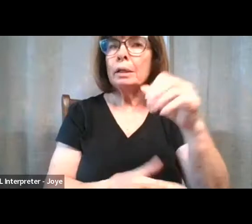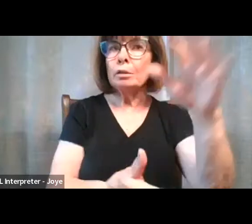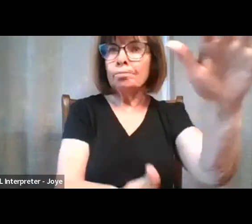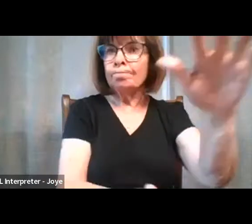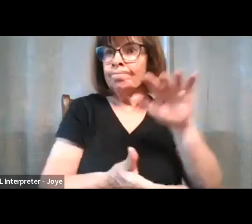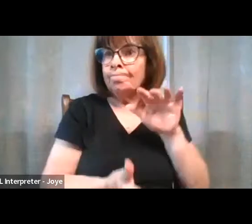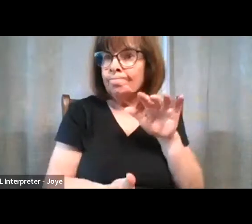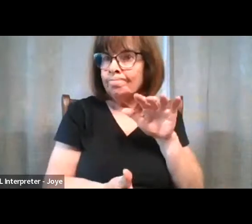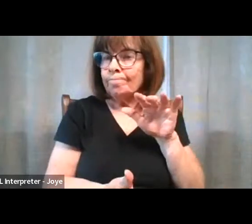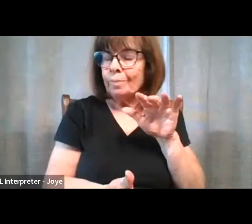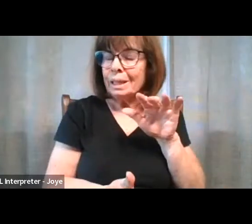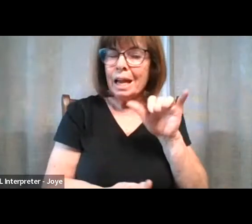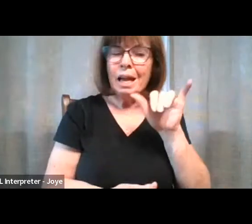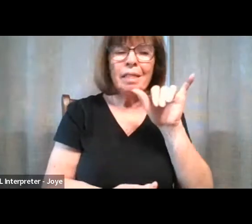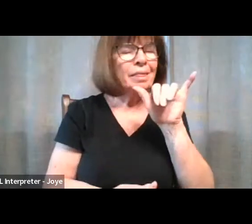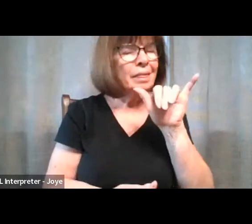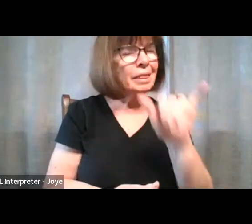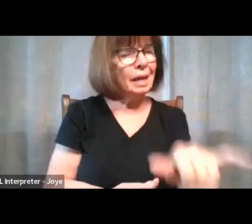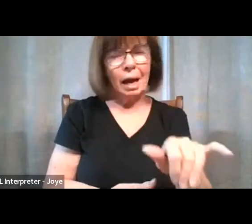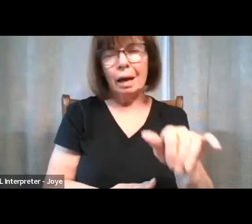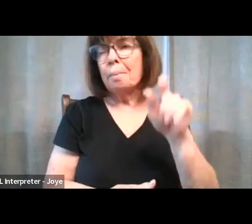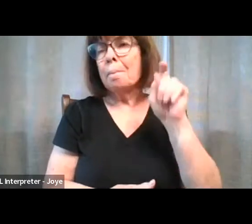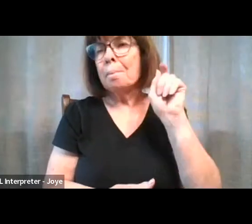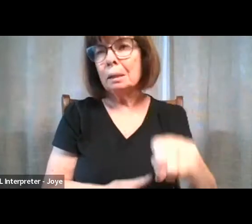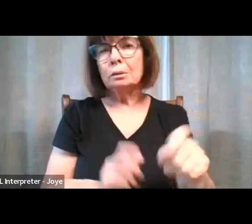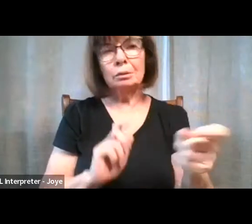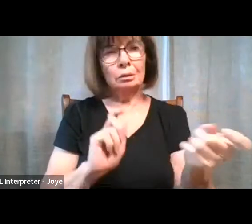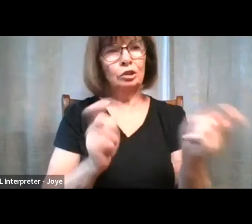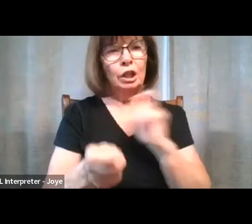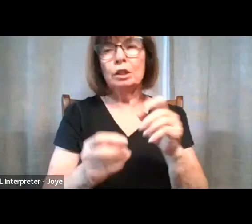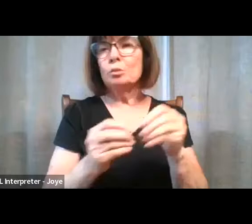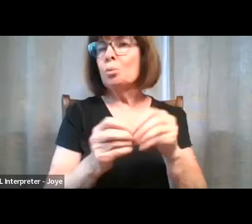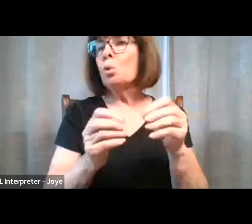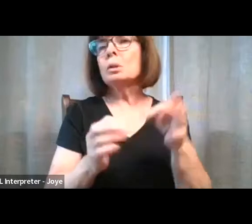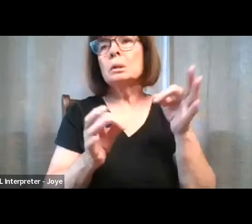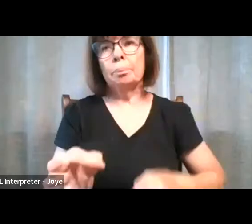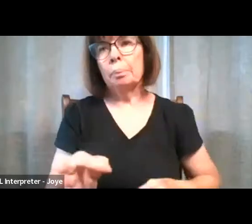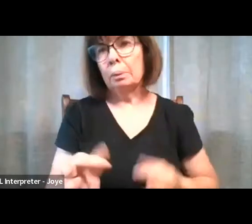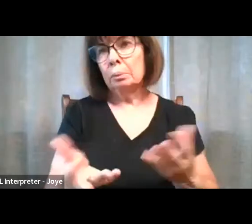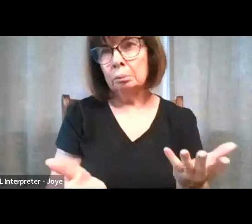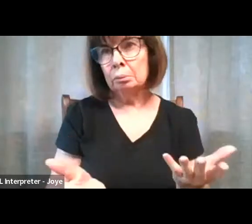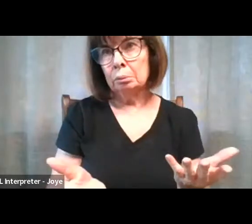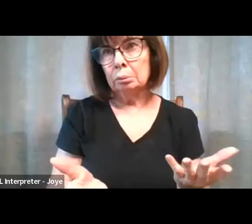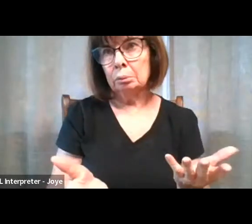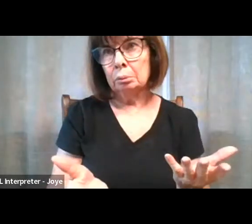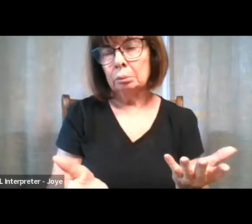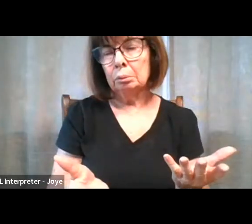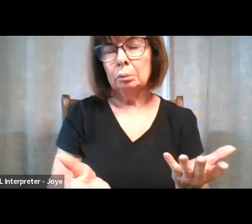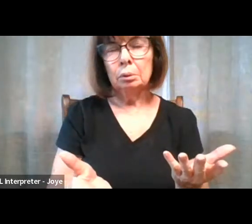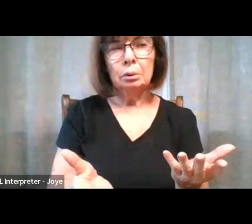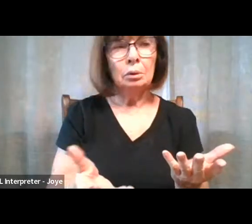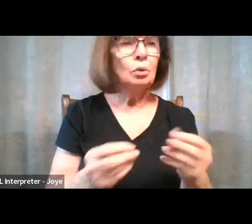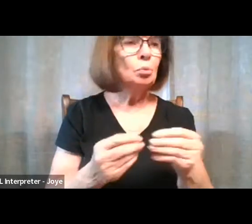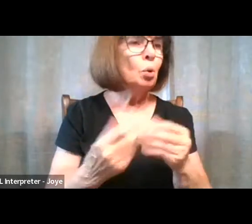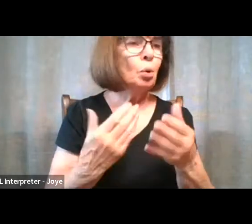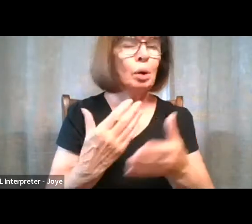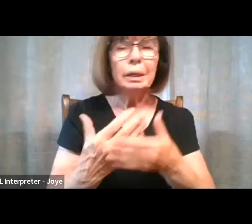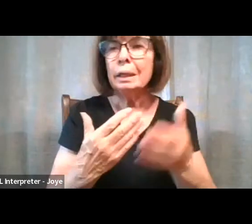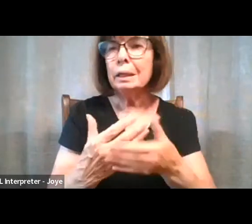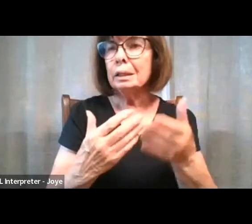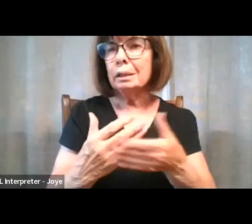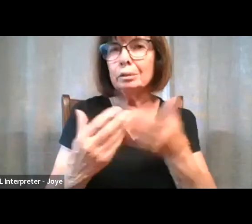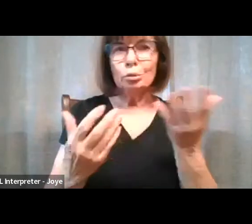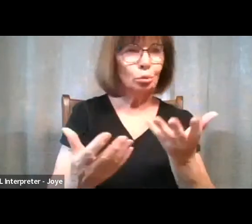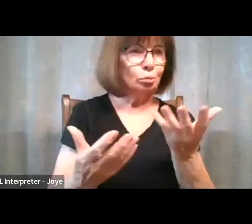be simplified, that there is an ease of engagement that